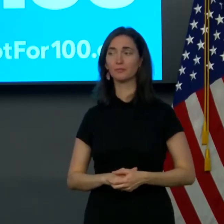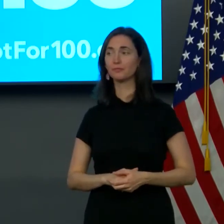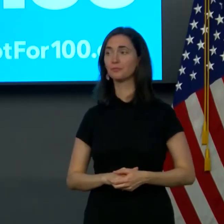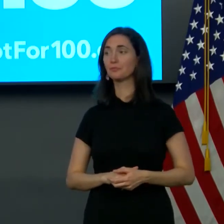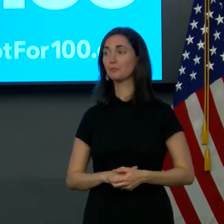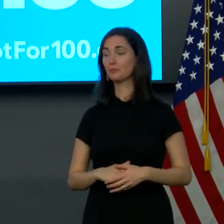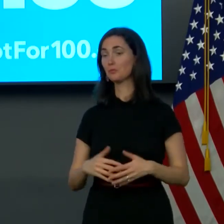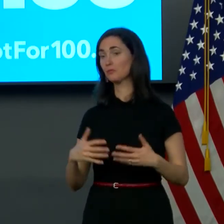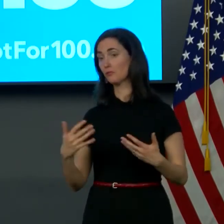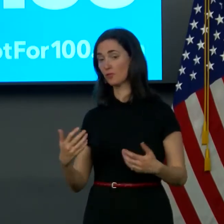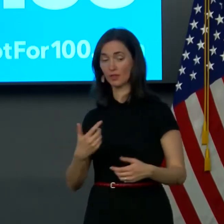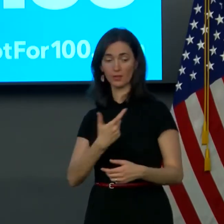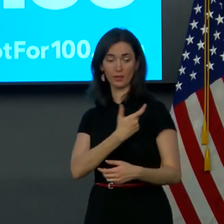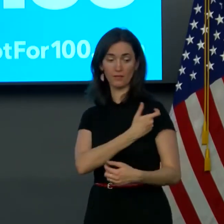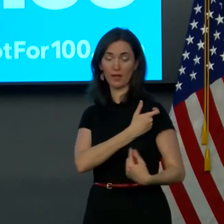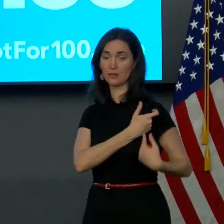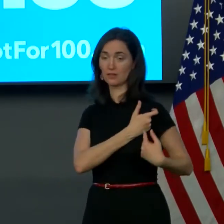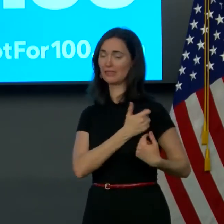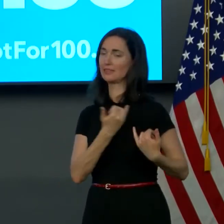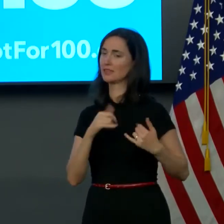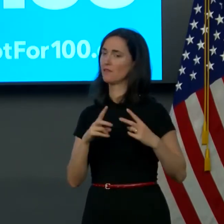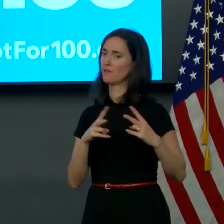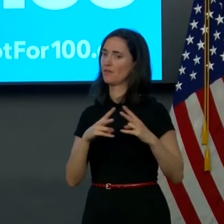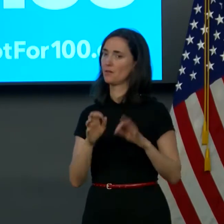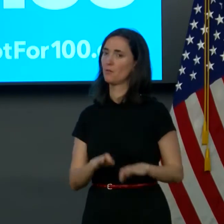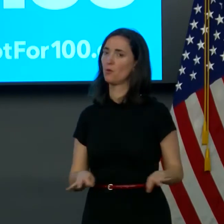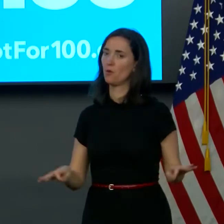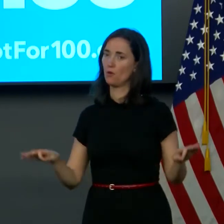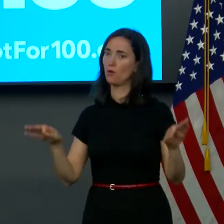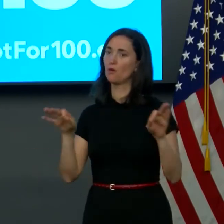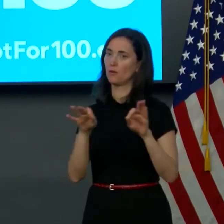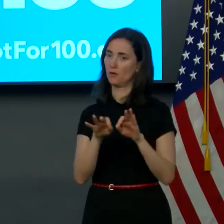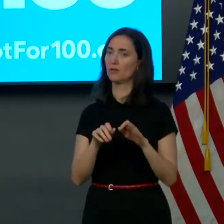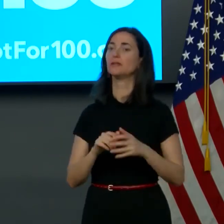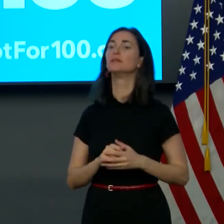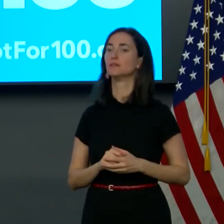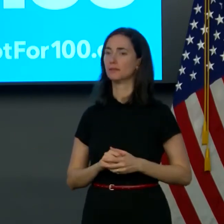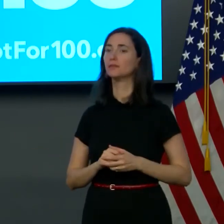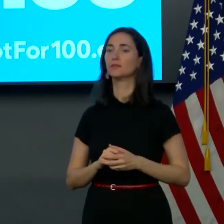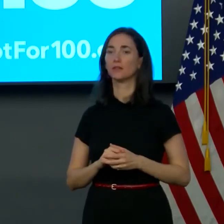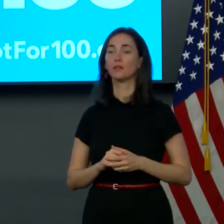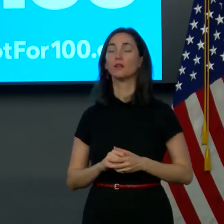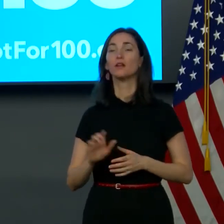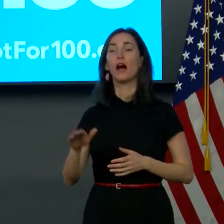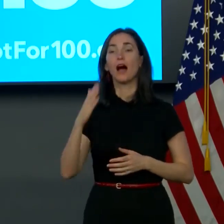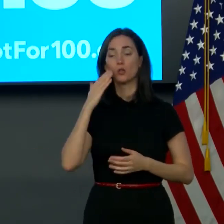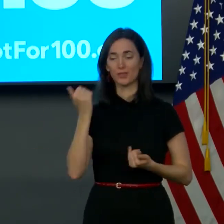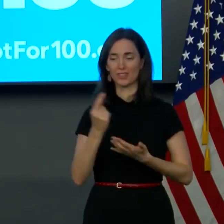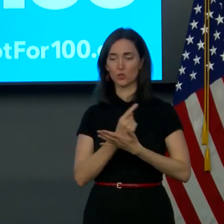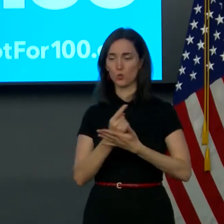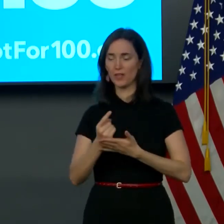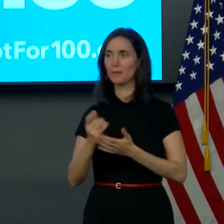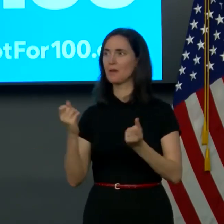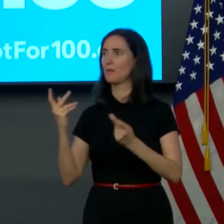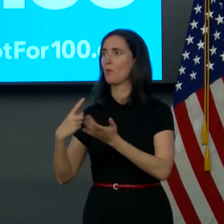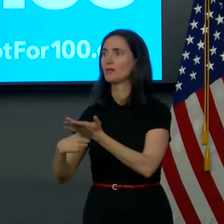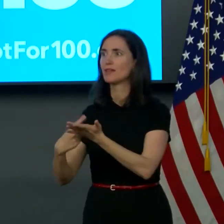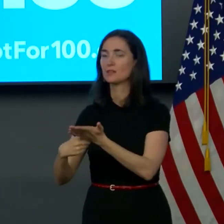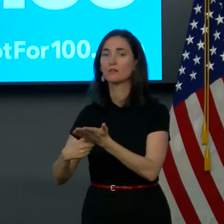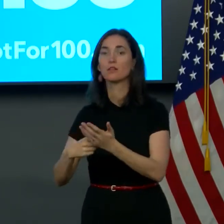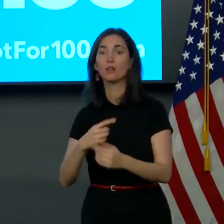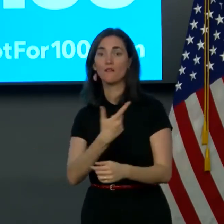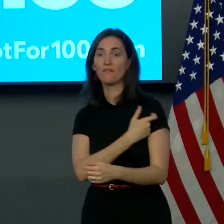So the vaccines remain incredibly important, and I know there's a lot of talk this week about third doses and booster